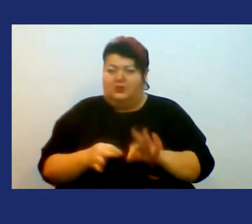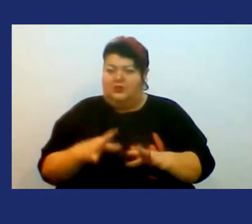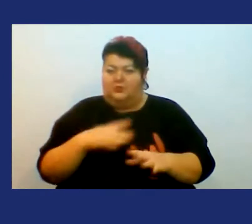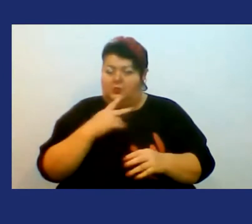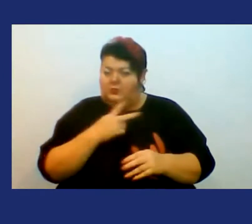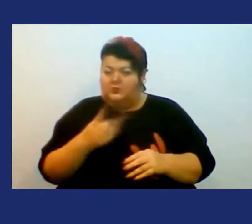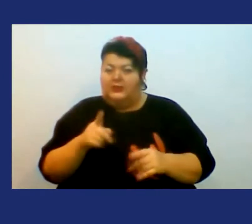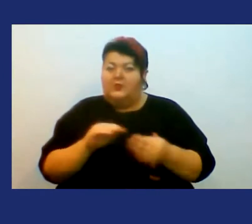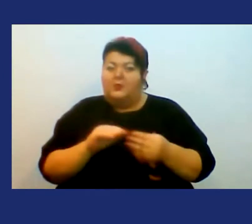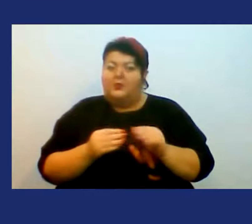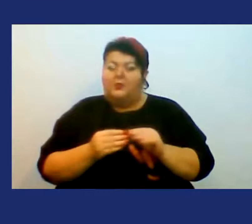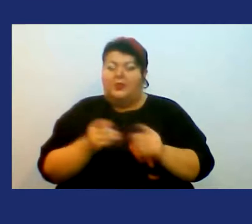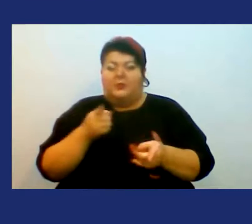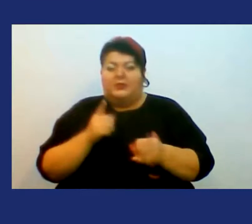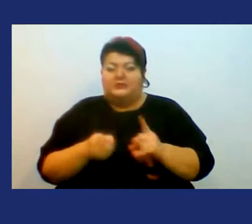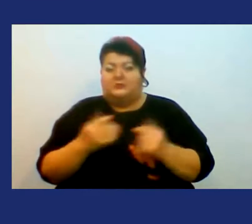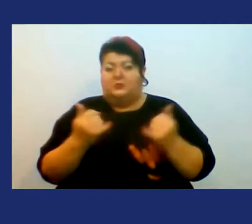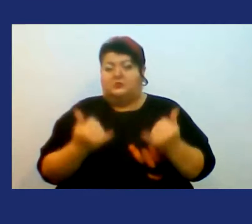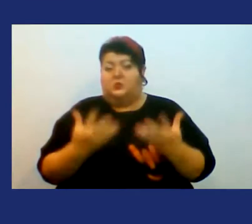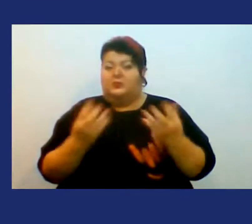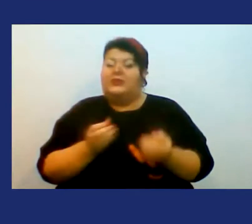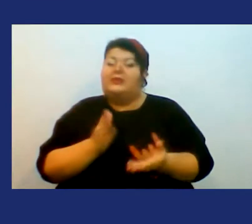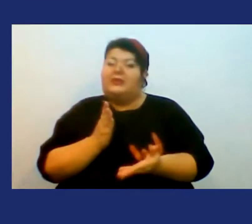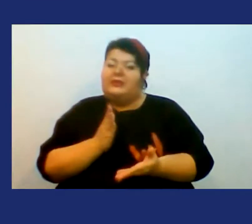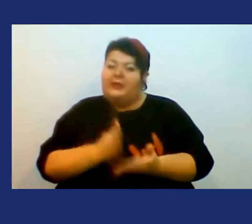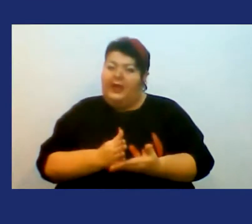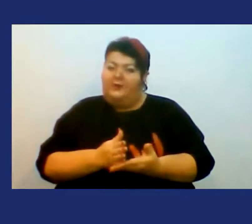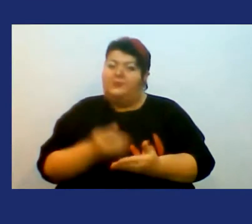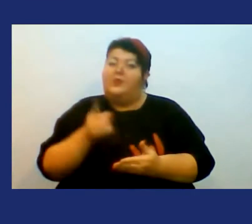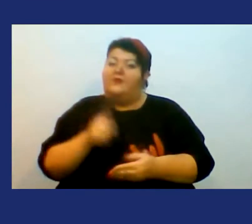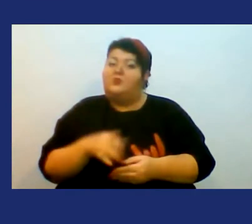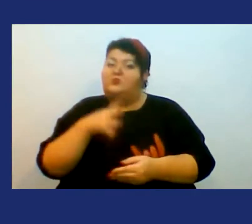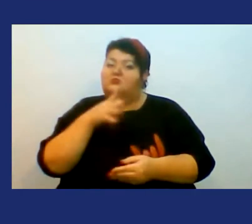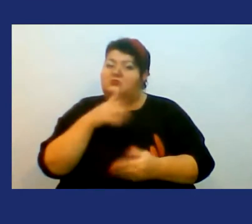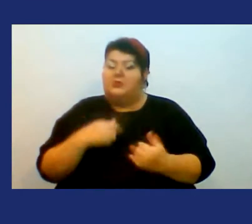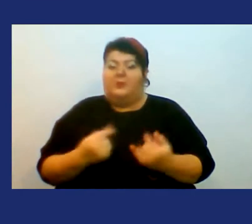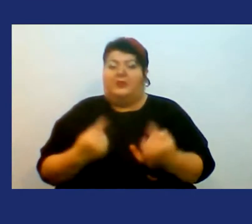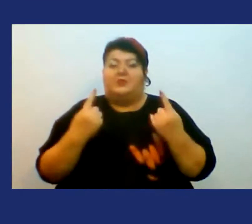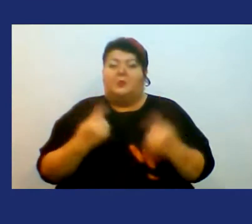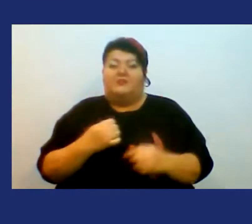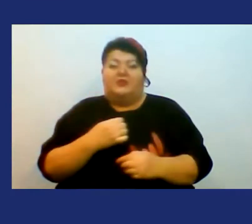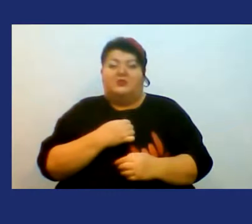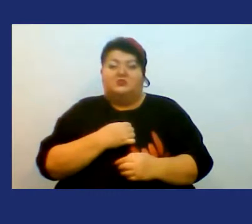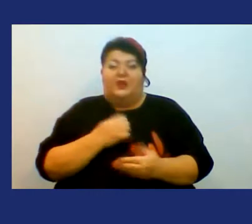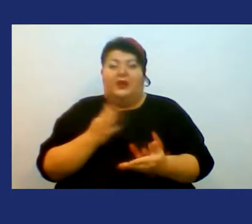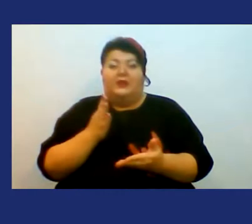to elderly people or people with disabilities. So this is